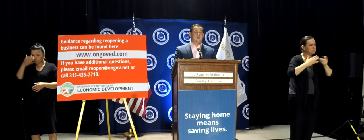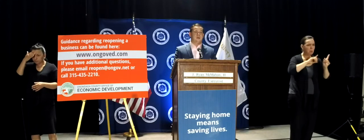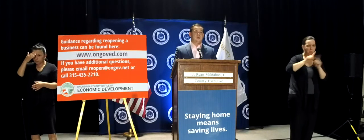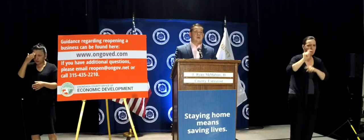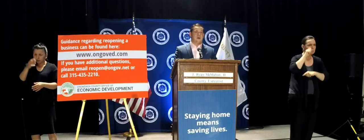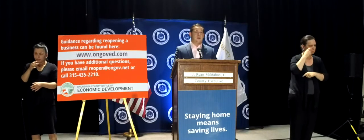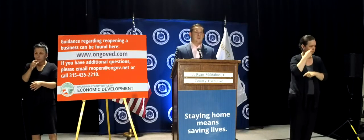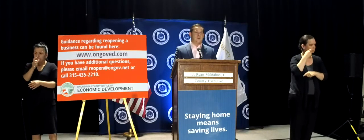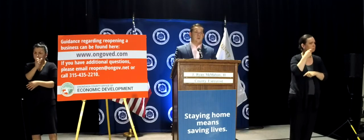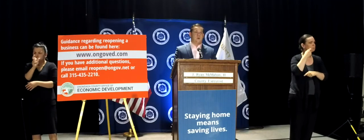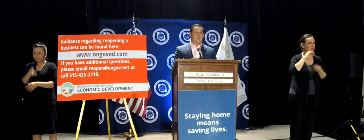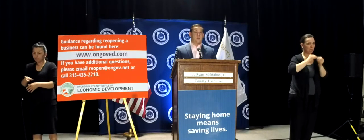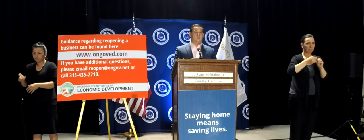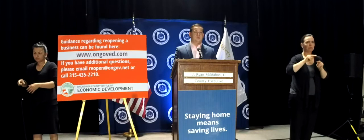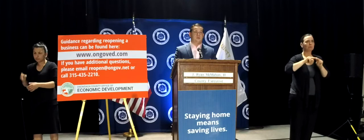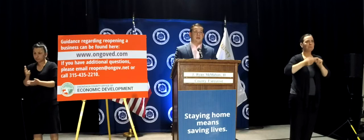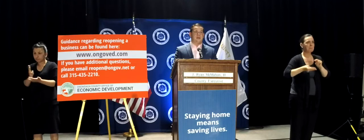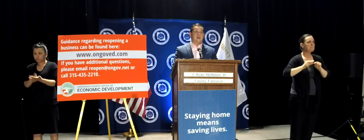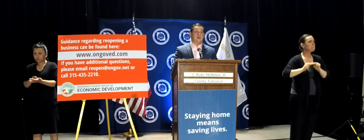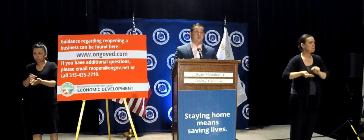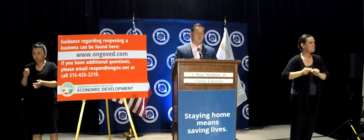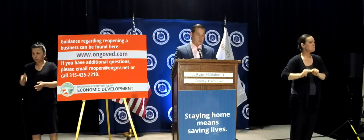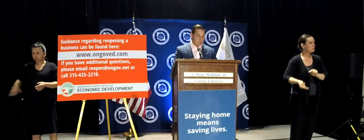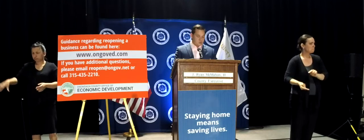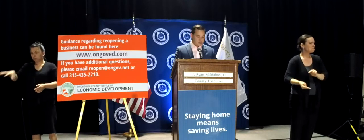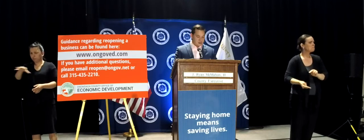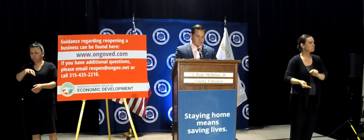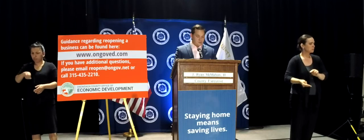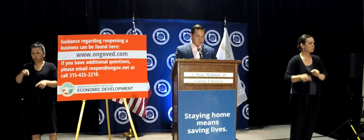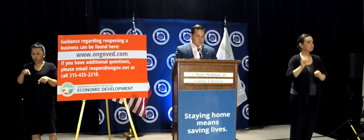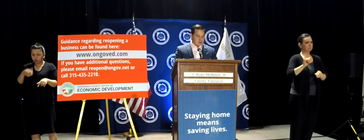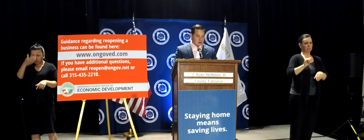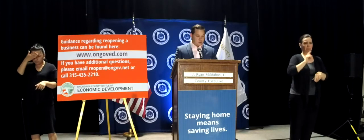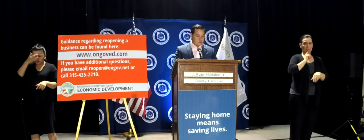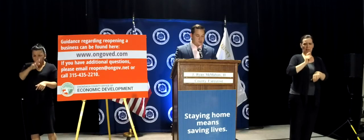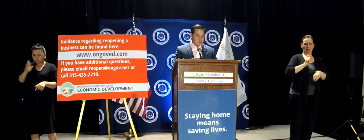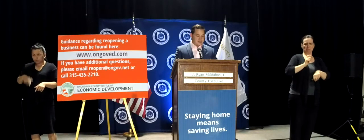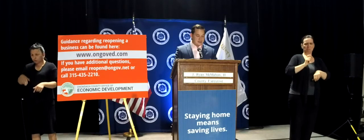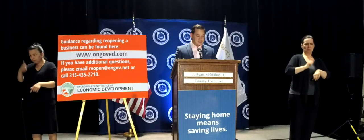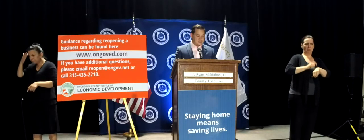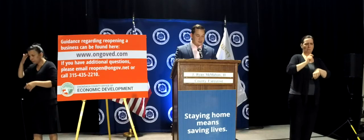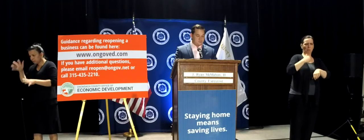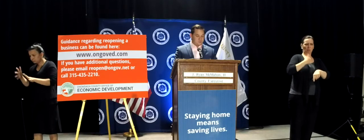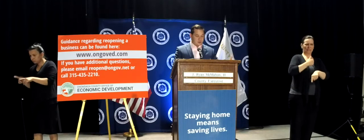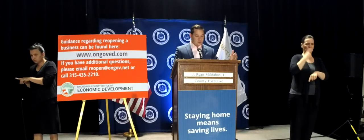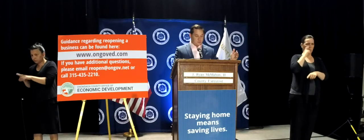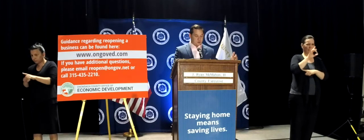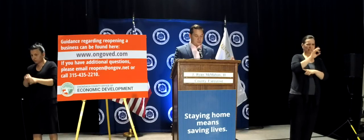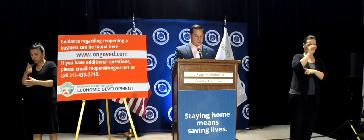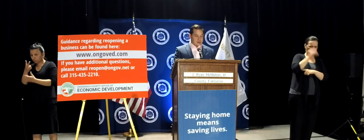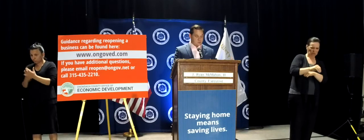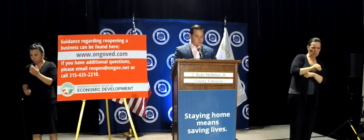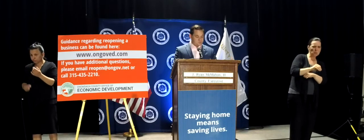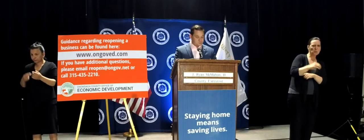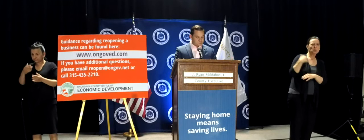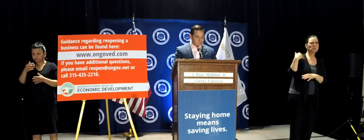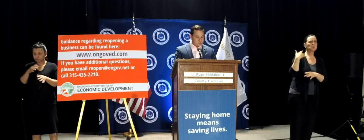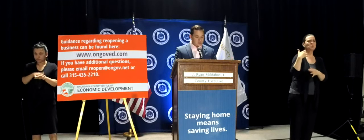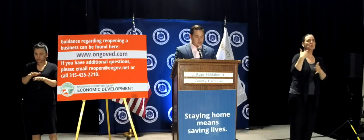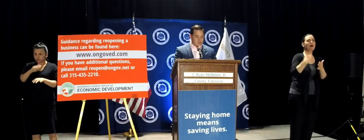been, we were about between 8 and 8.4%. Now we expand testing, that number comes